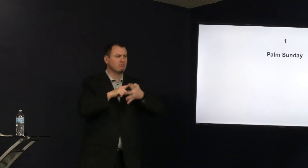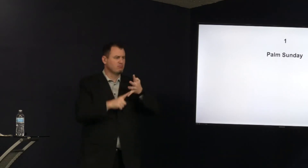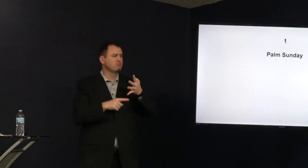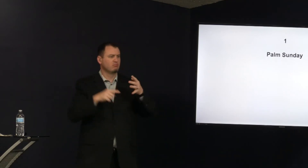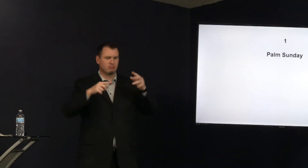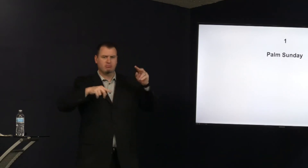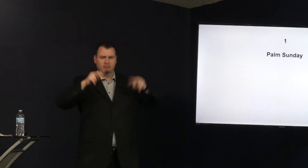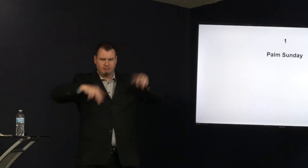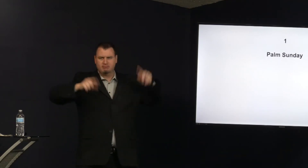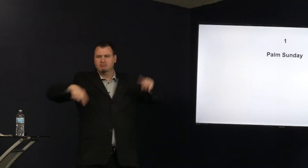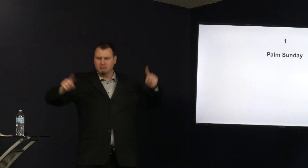things might be missing. And so